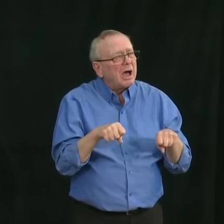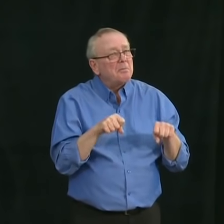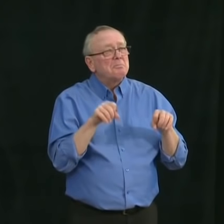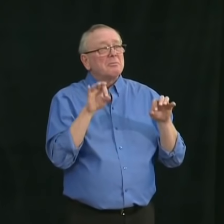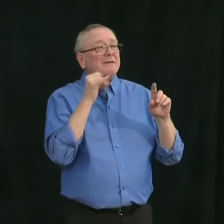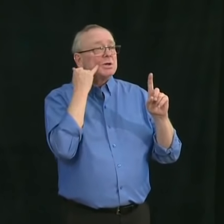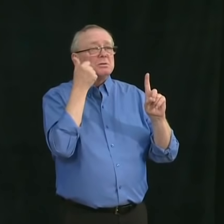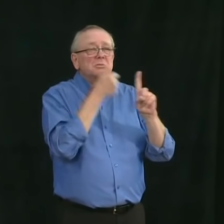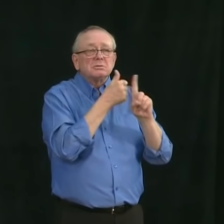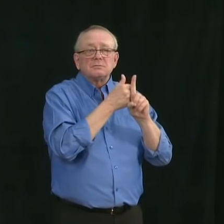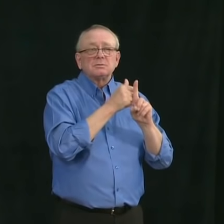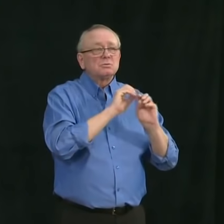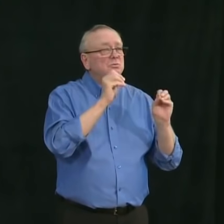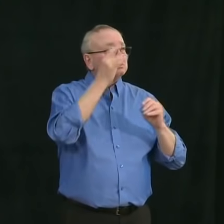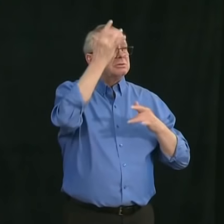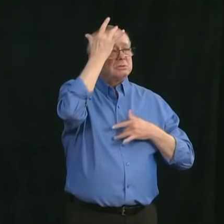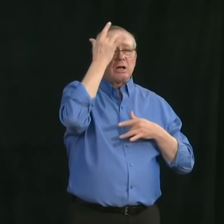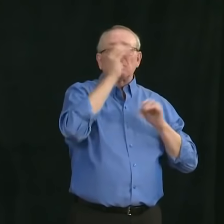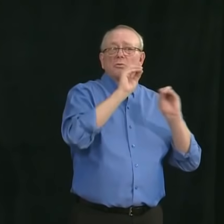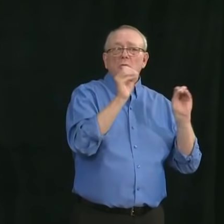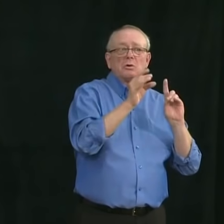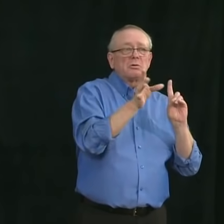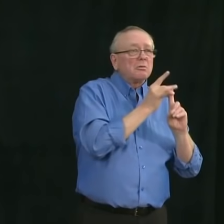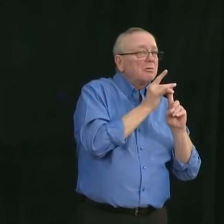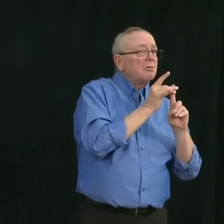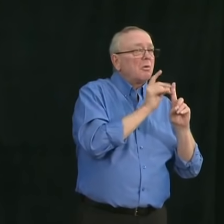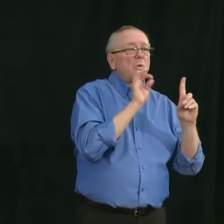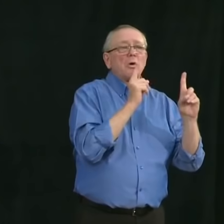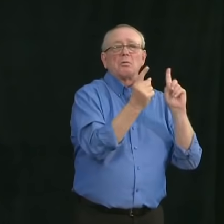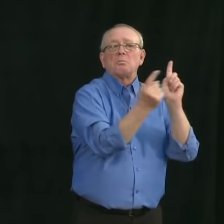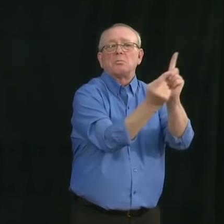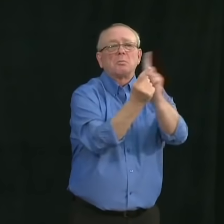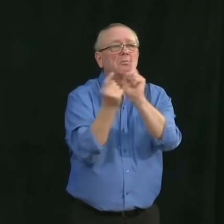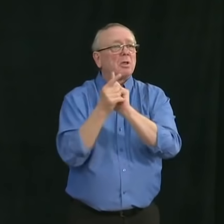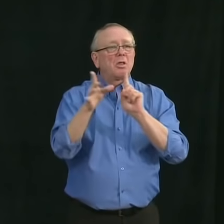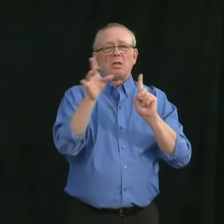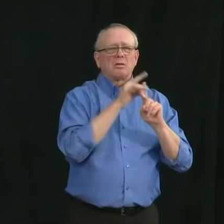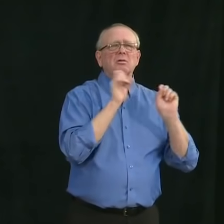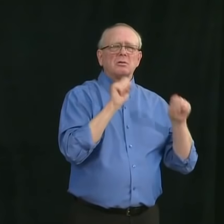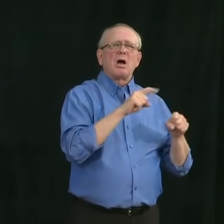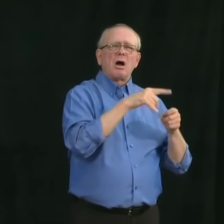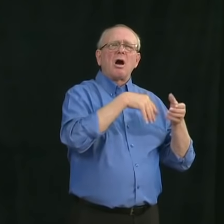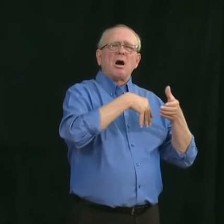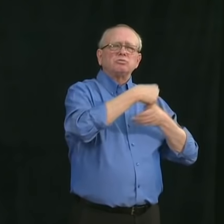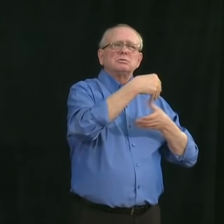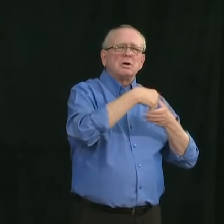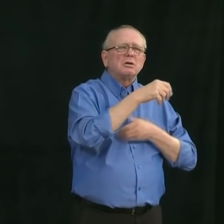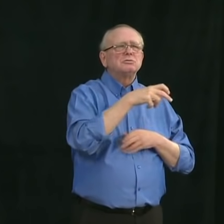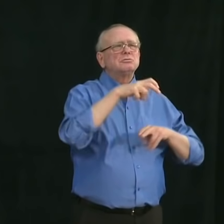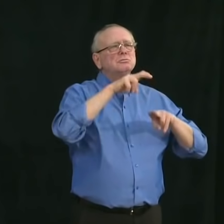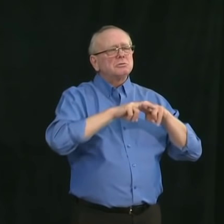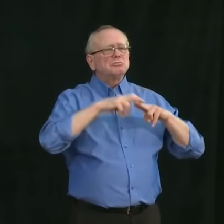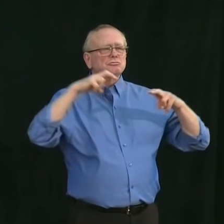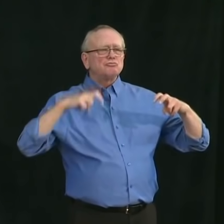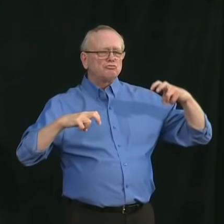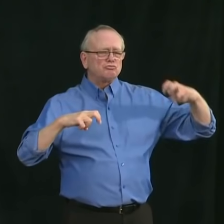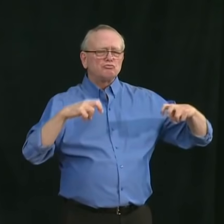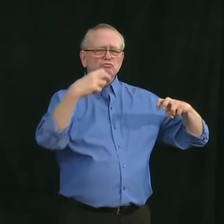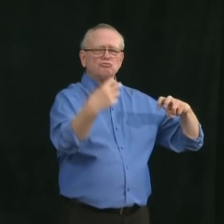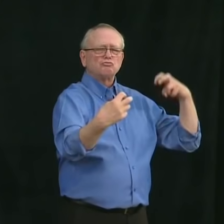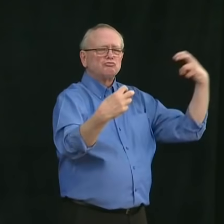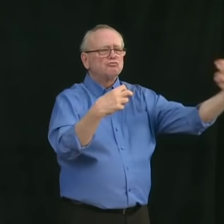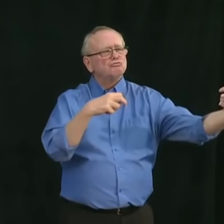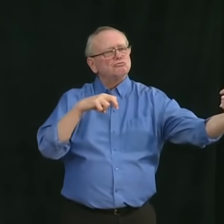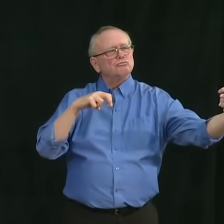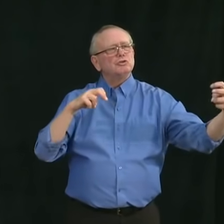as long as you stay at least 2 meters away from each other and you don't share food or drink. We will get through this.